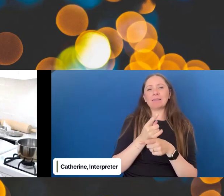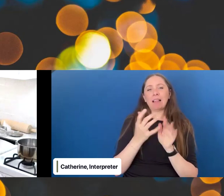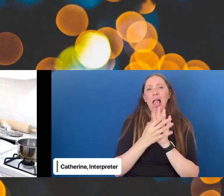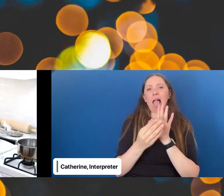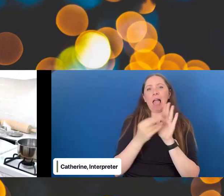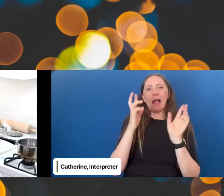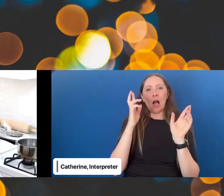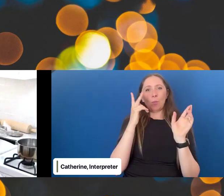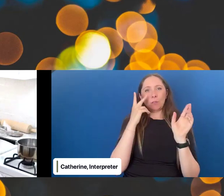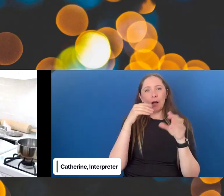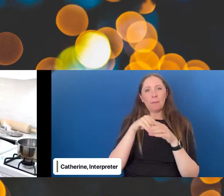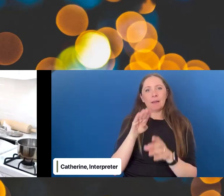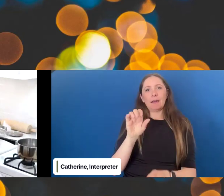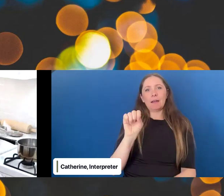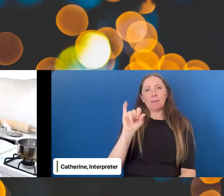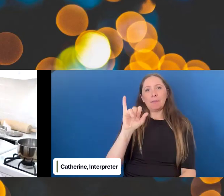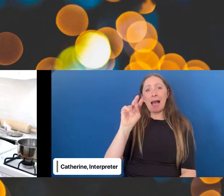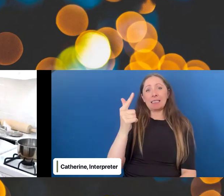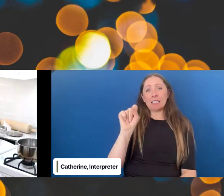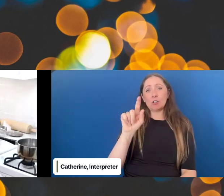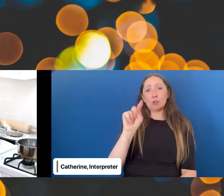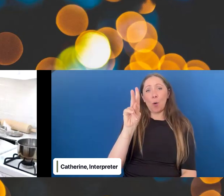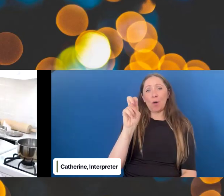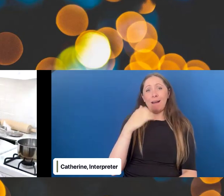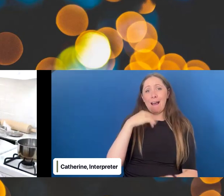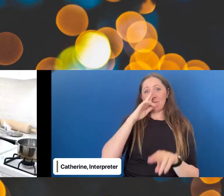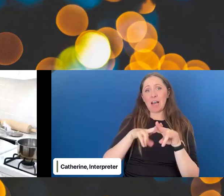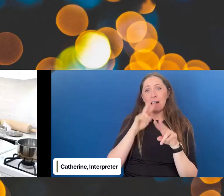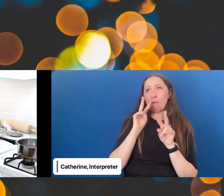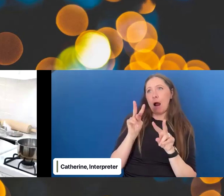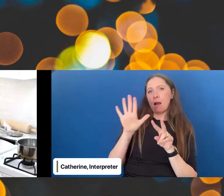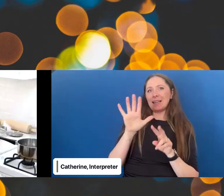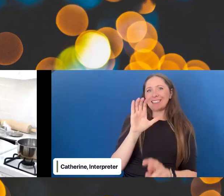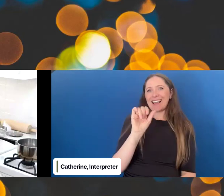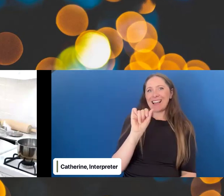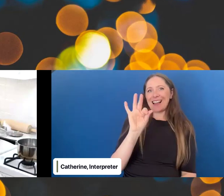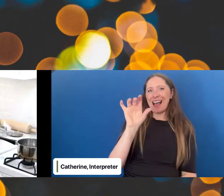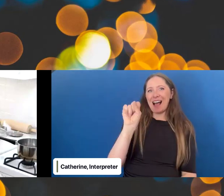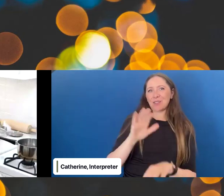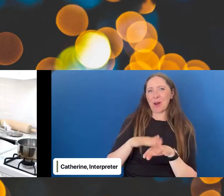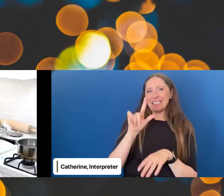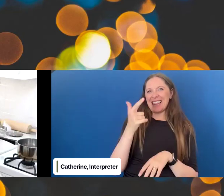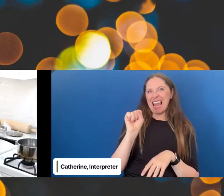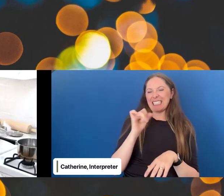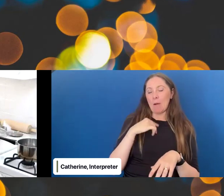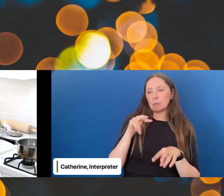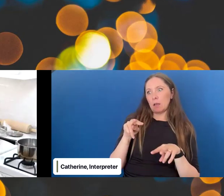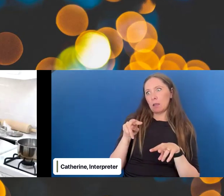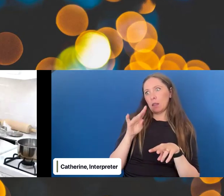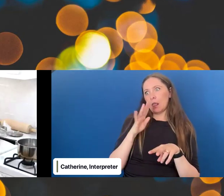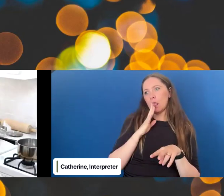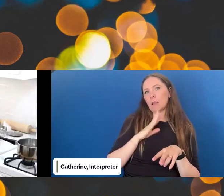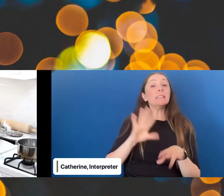in Basingstoke had fun. Um, admired those calves because I always do. All right,